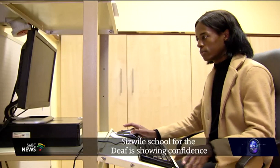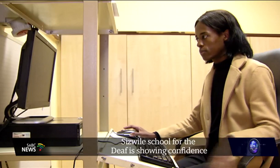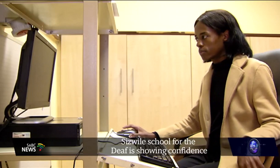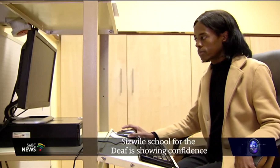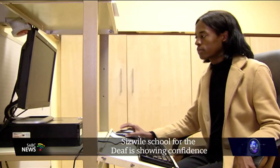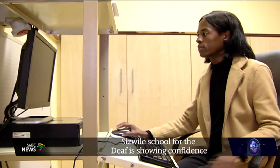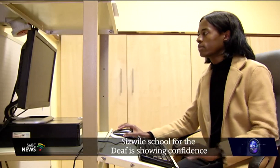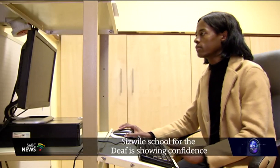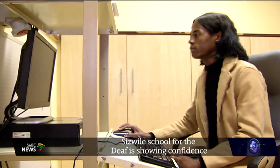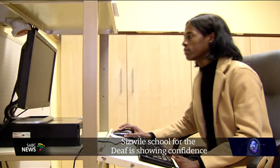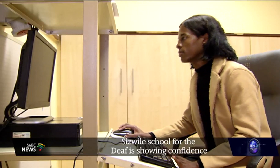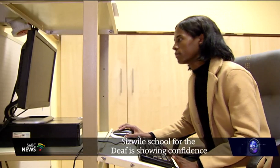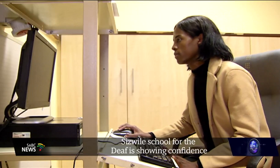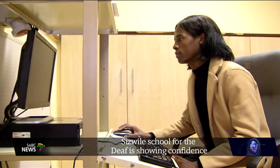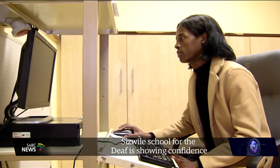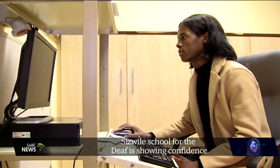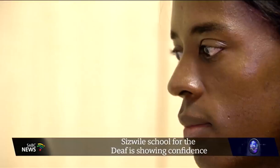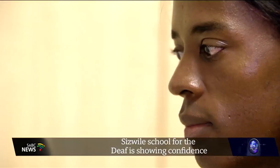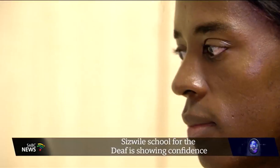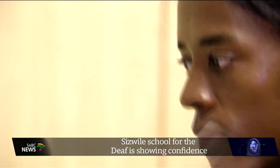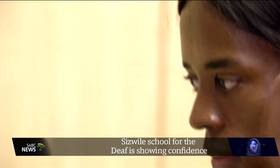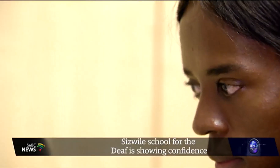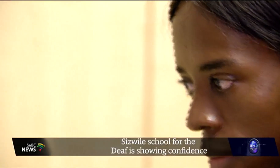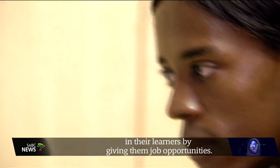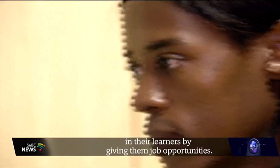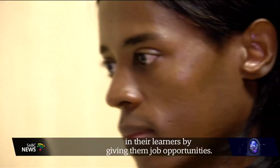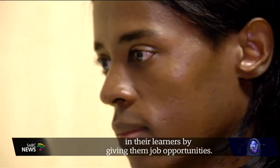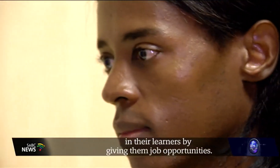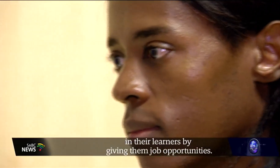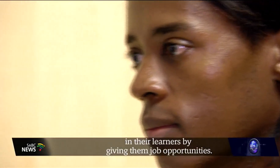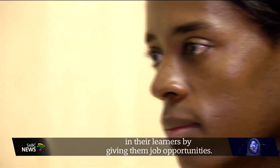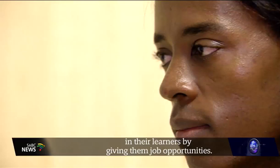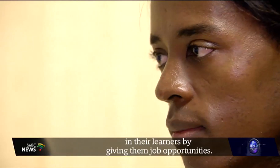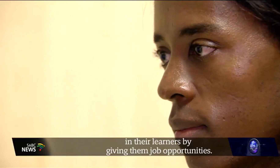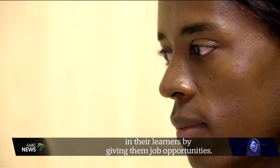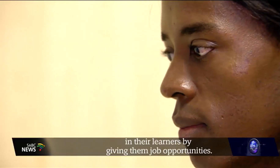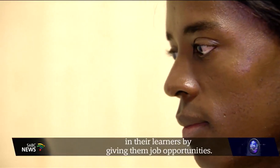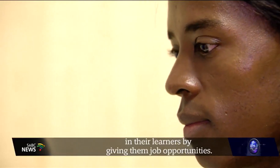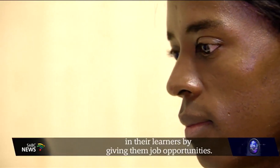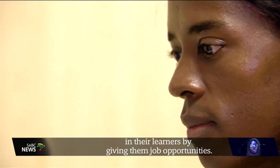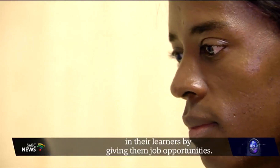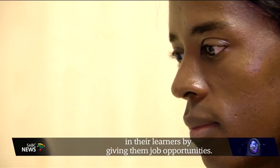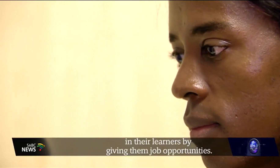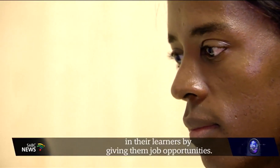Sizwela School for the Deaf e matlafatsa ba bang ba baithuti ba yona ka go ba fa menyetla ya mesebetsi.